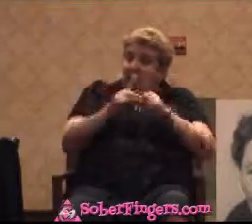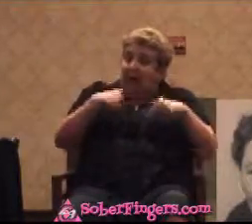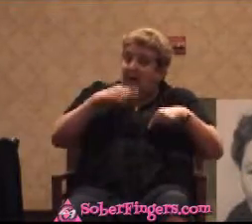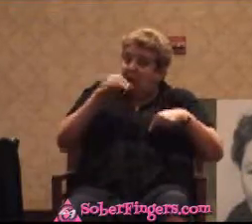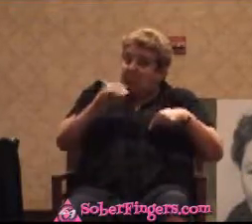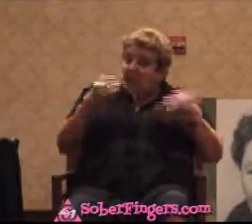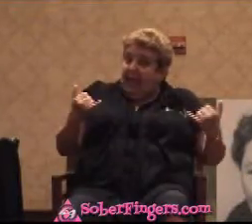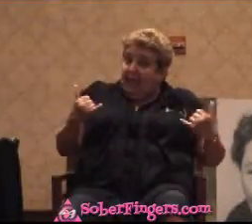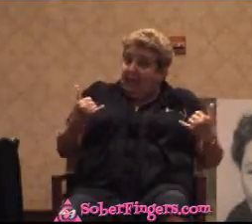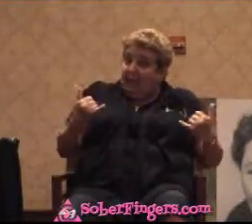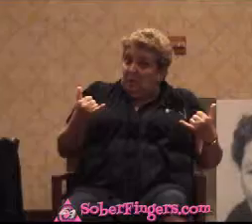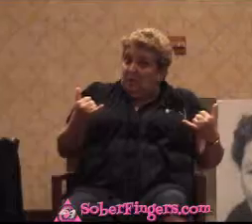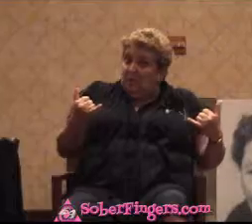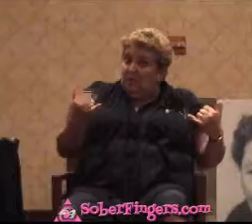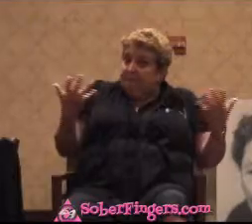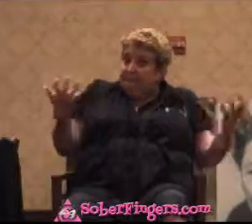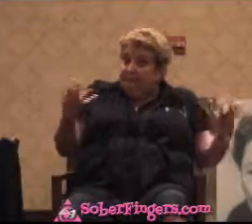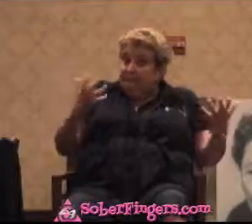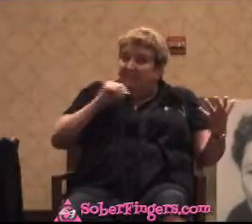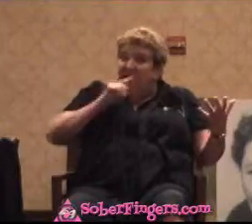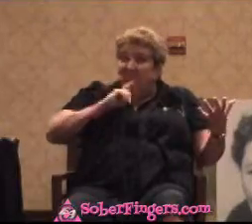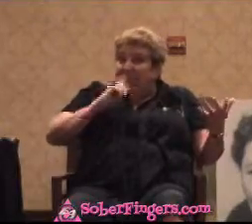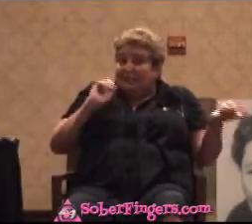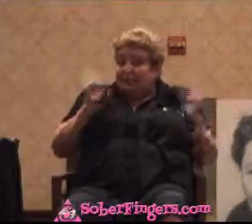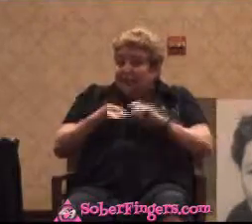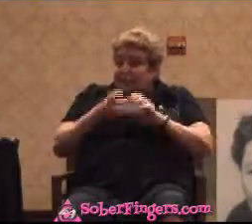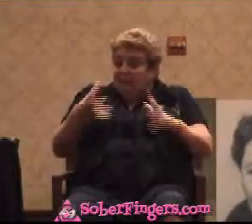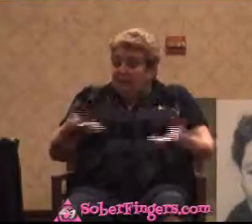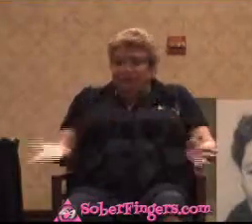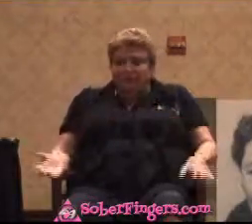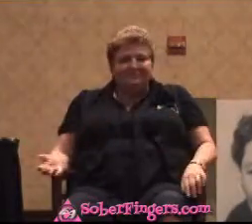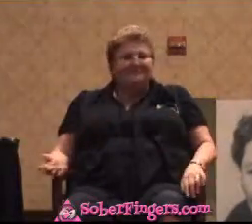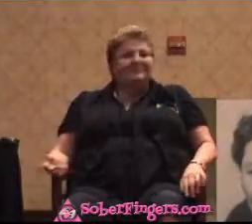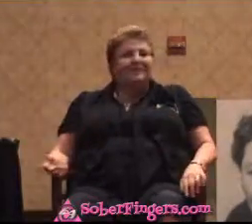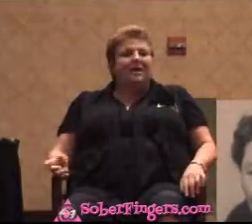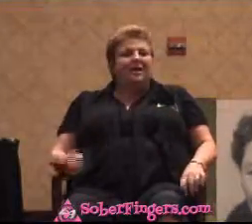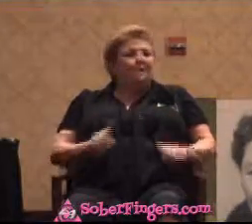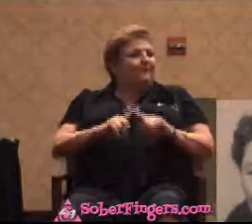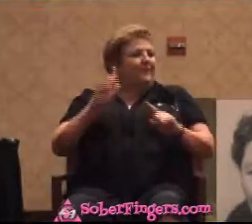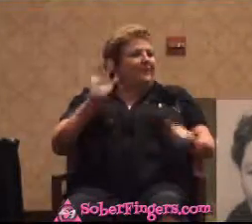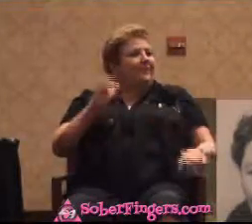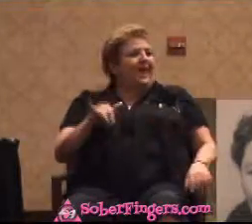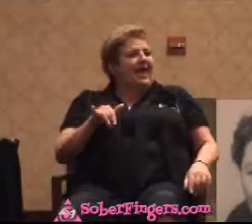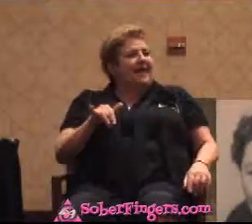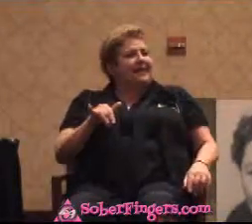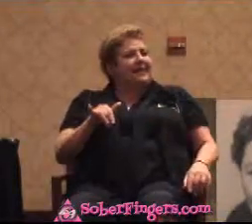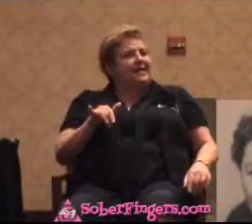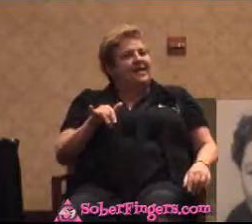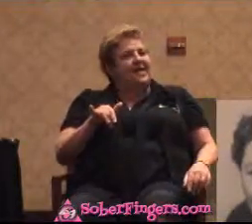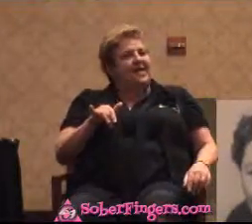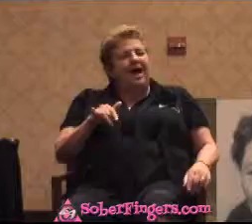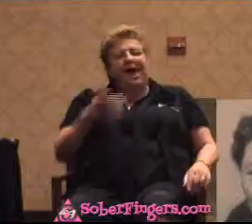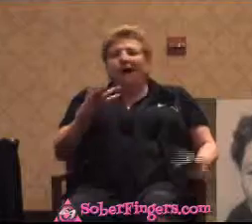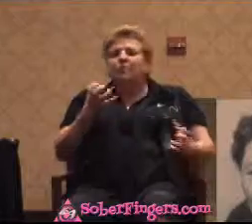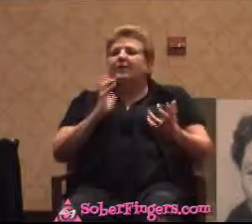Nothing had really changed. But just that man wanted to fit in so bad some